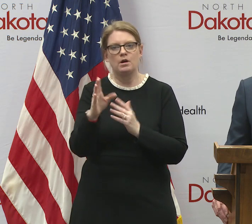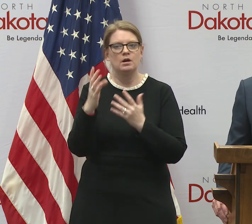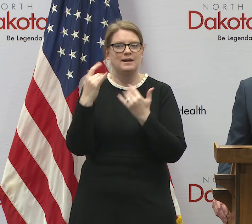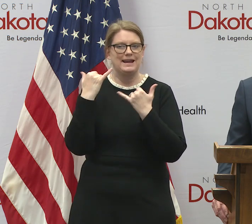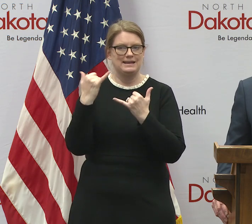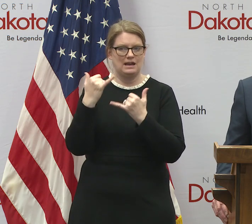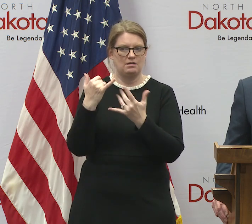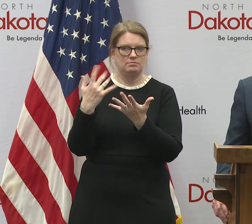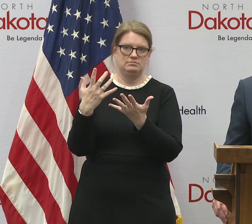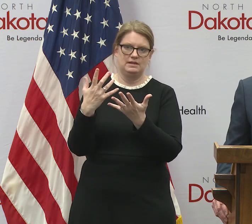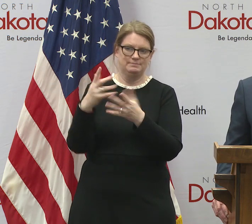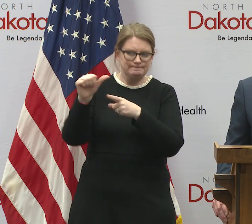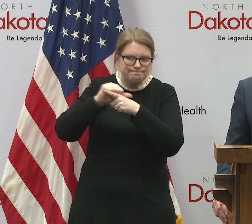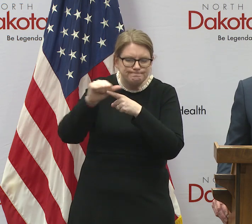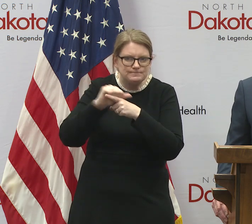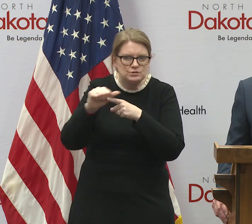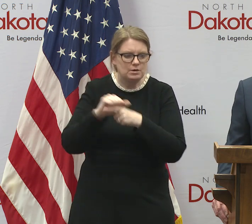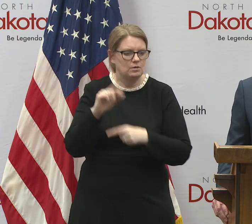that's Recovery Talk.